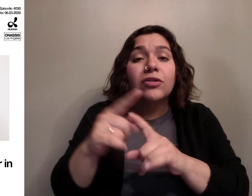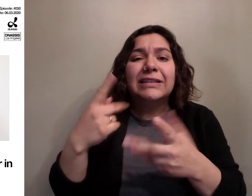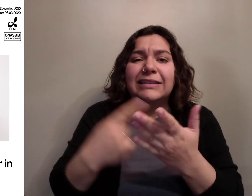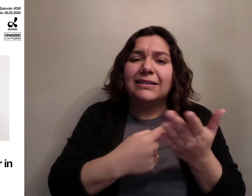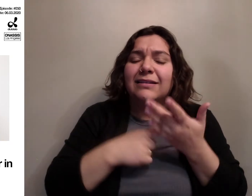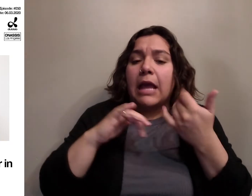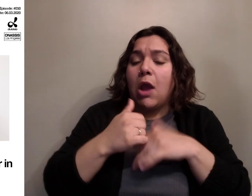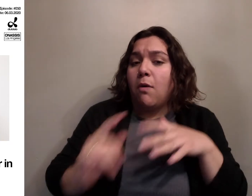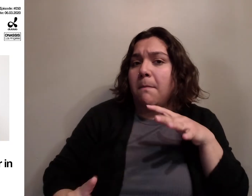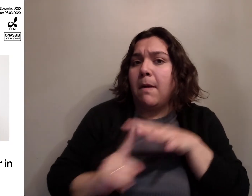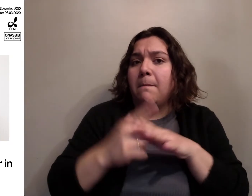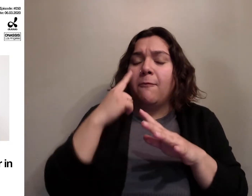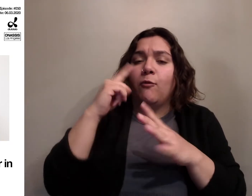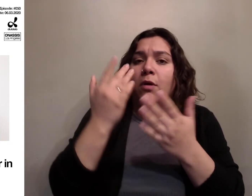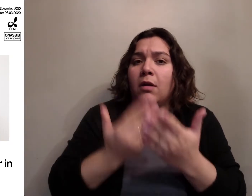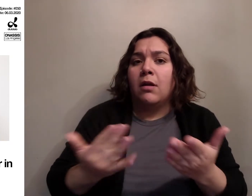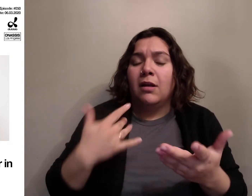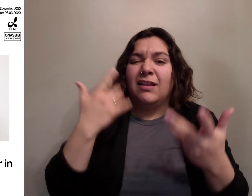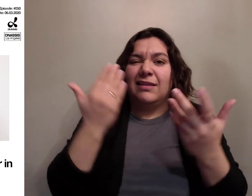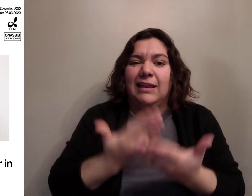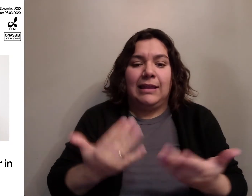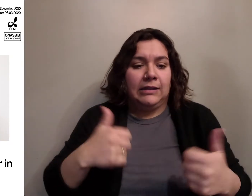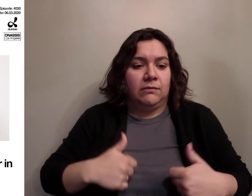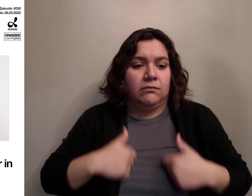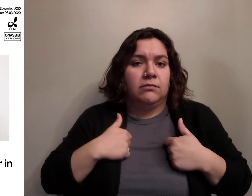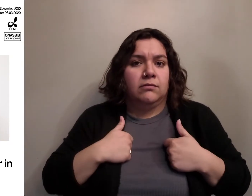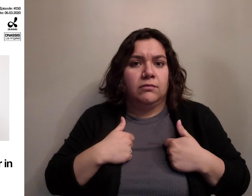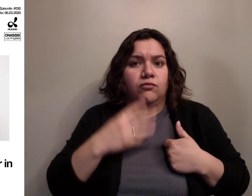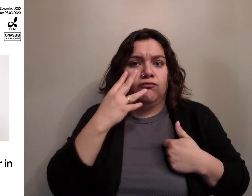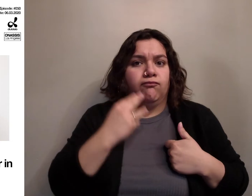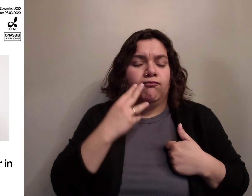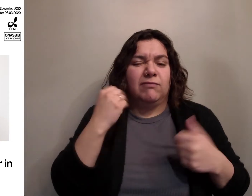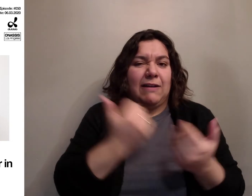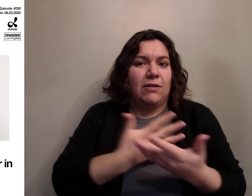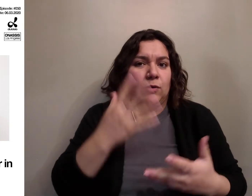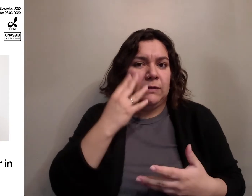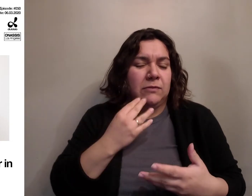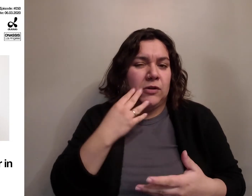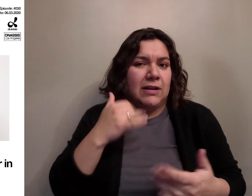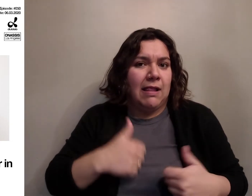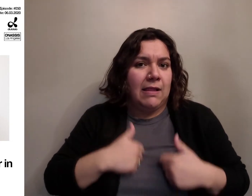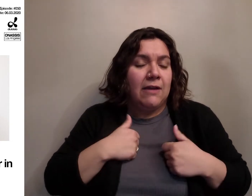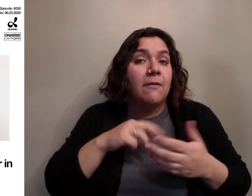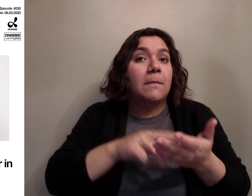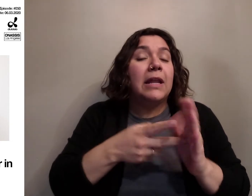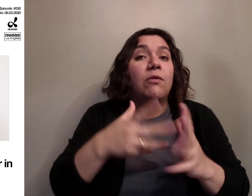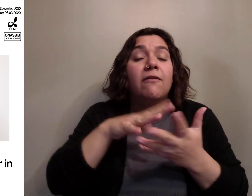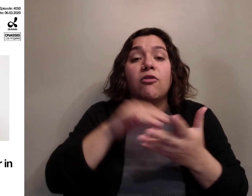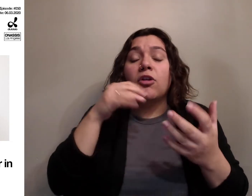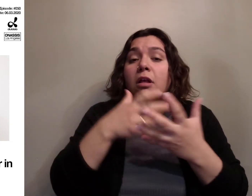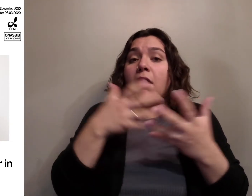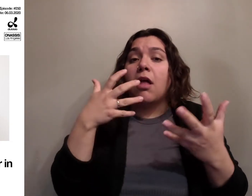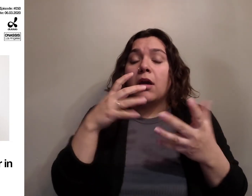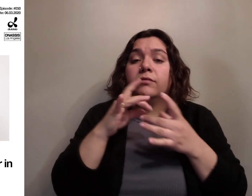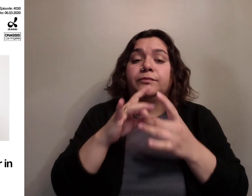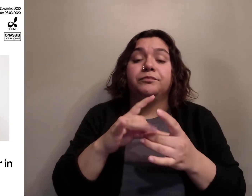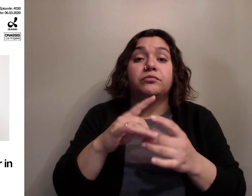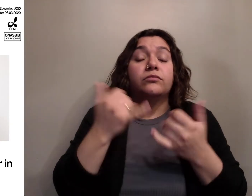interior landscape, and to discuss the way that shows up in the material conditions and lives that we